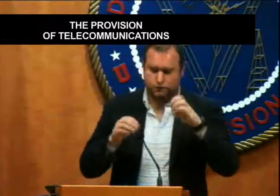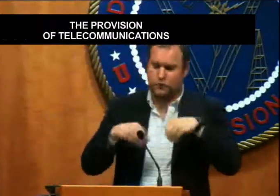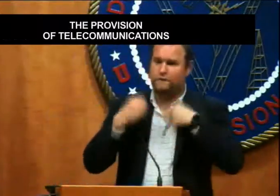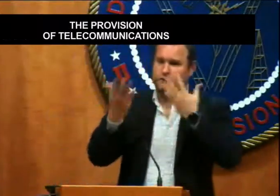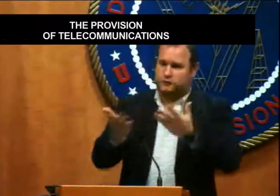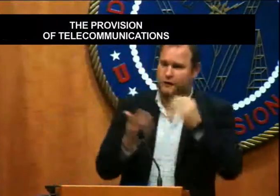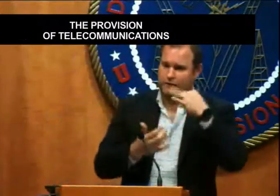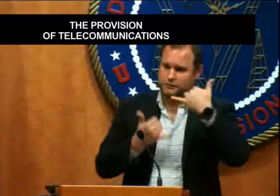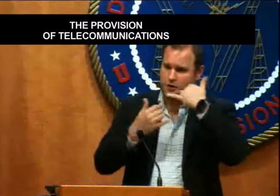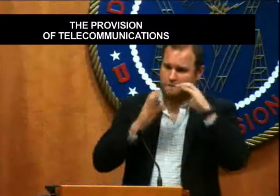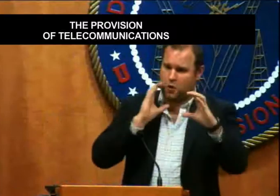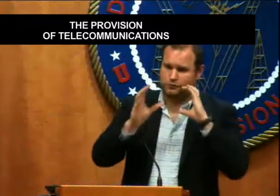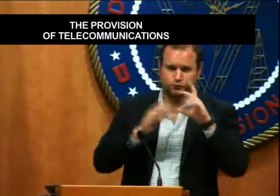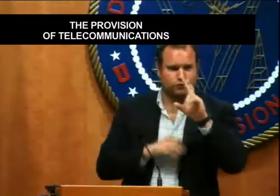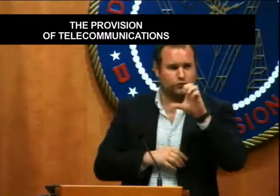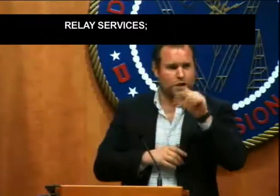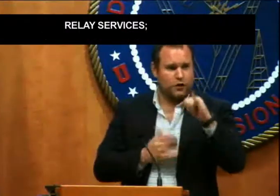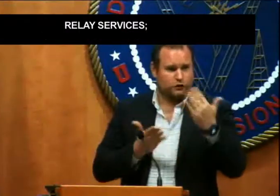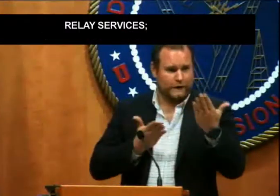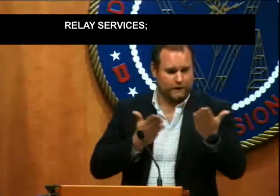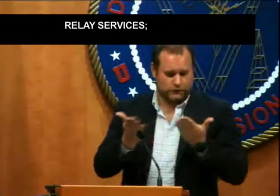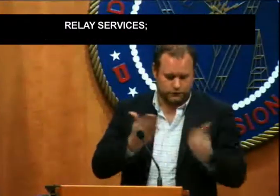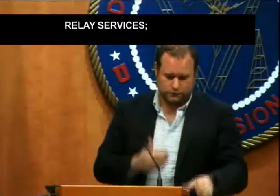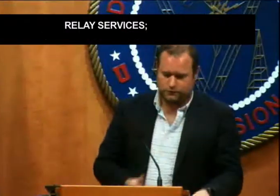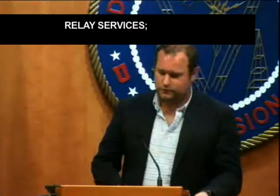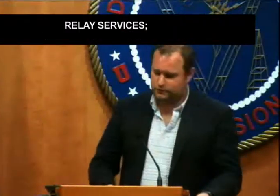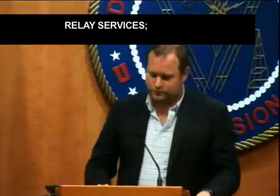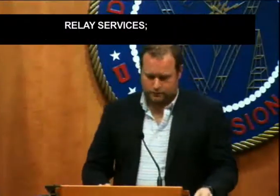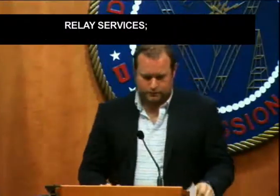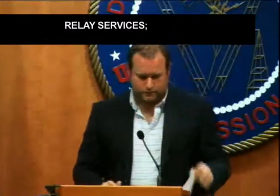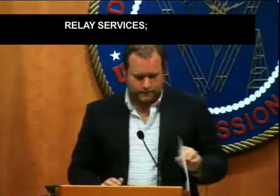the provision of telecommunications relay services,